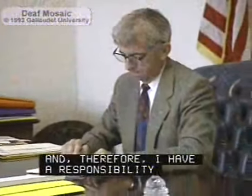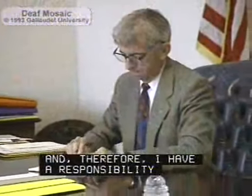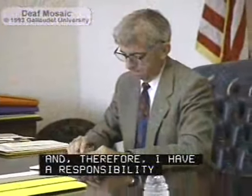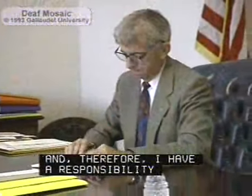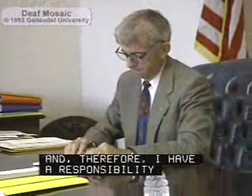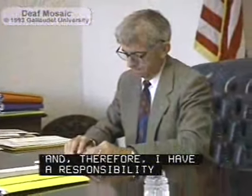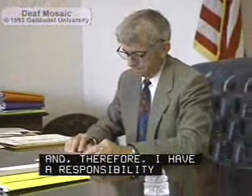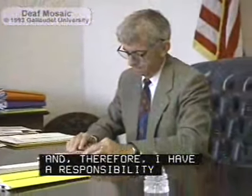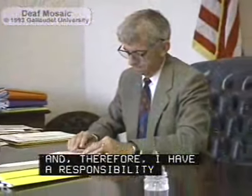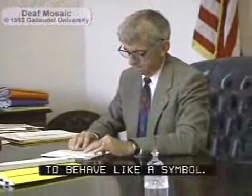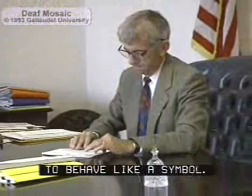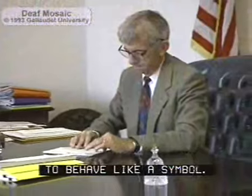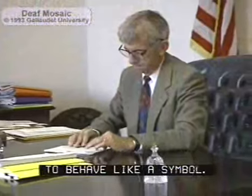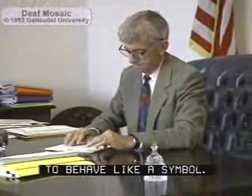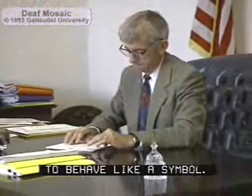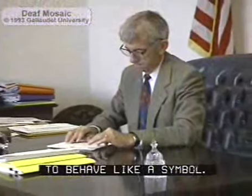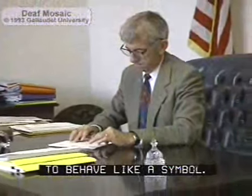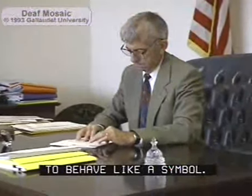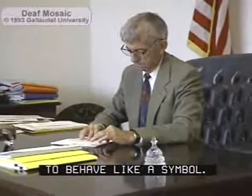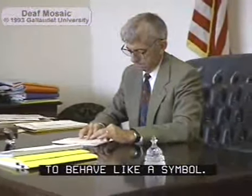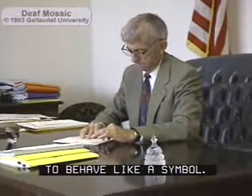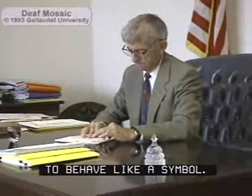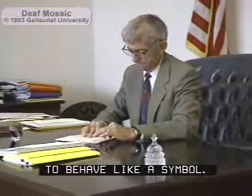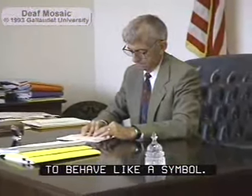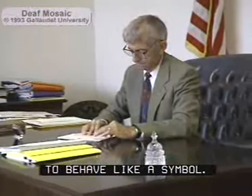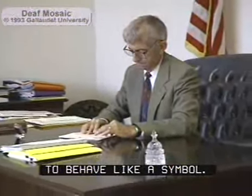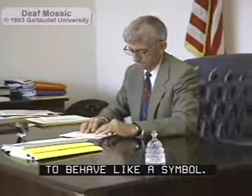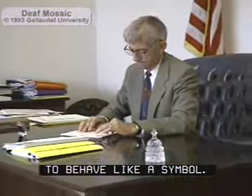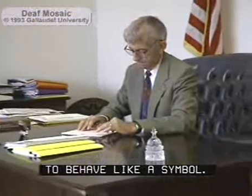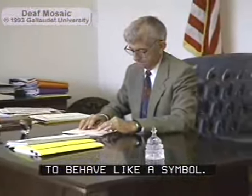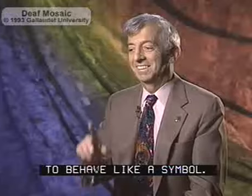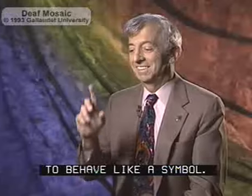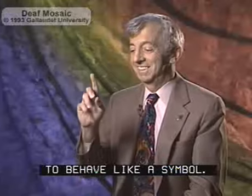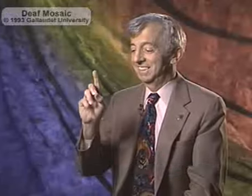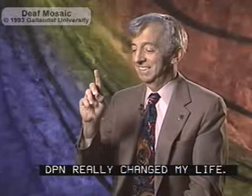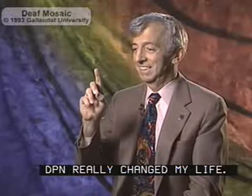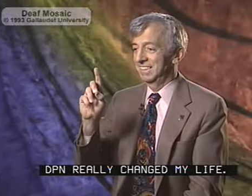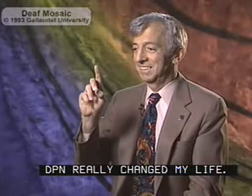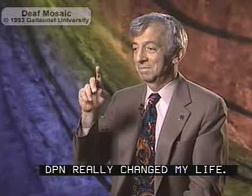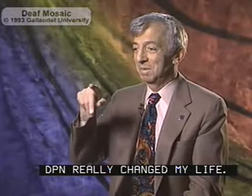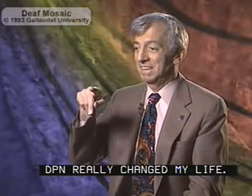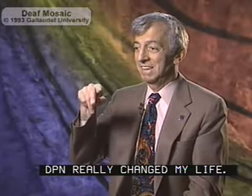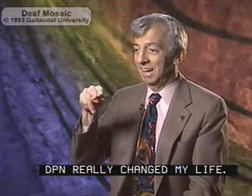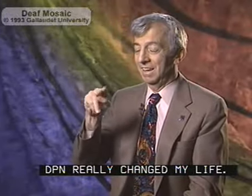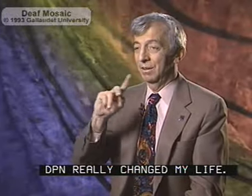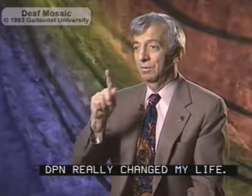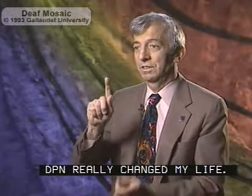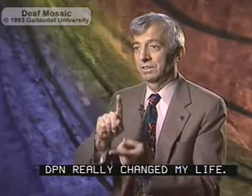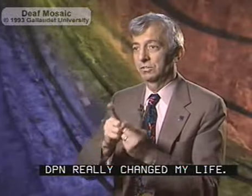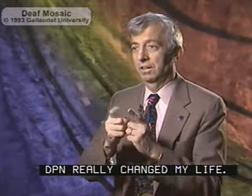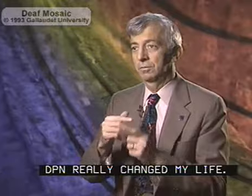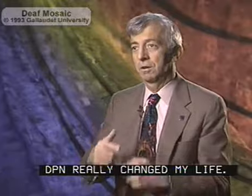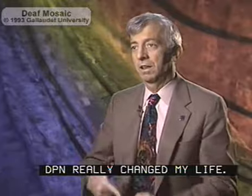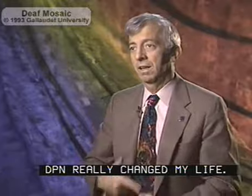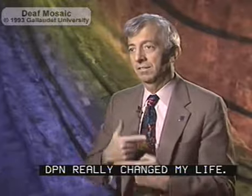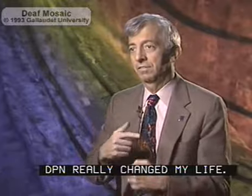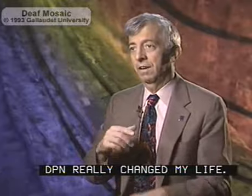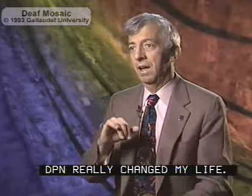a responsibility to behave like a symbol. DDN really changed my life.